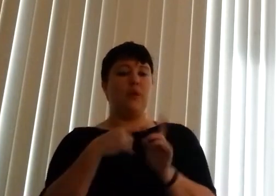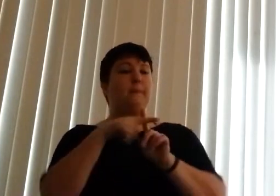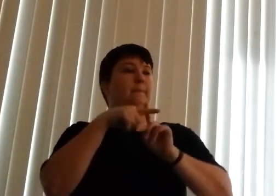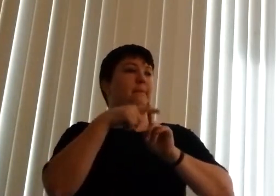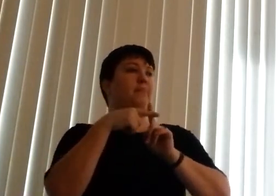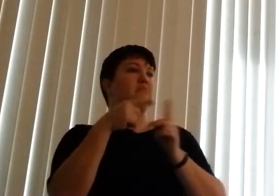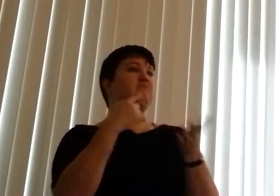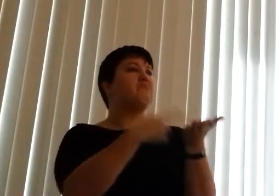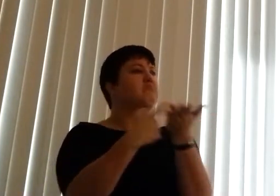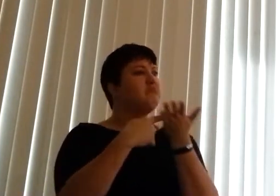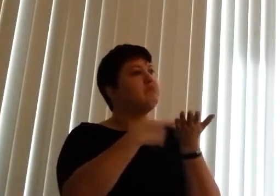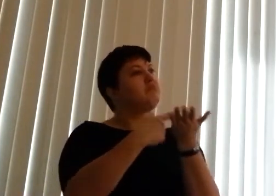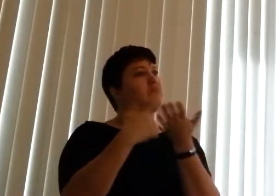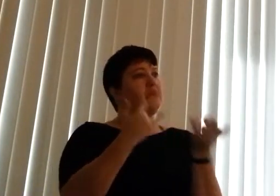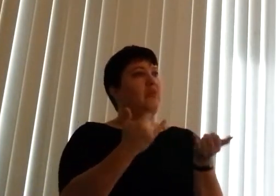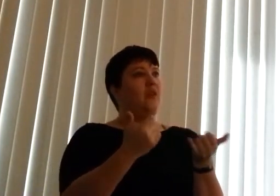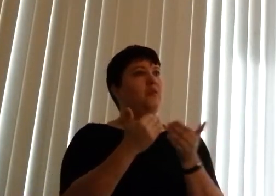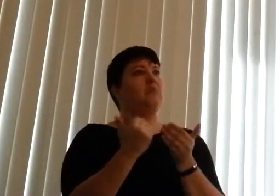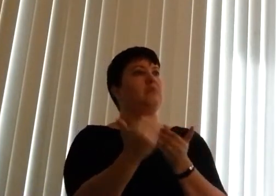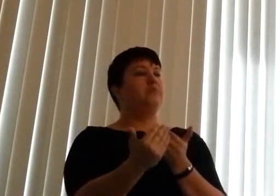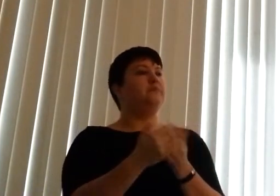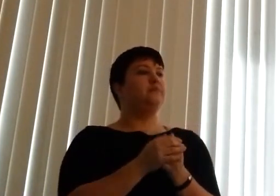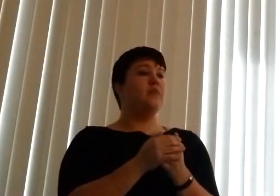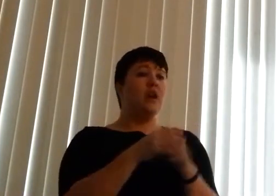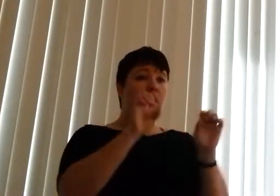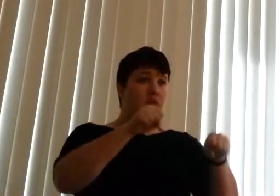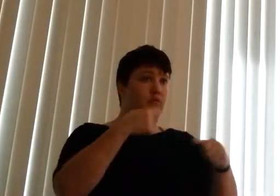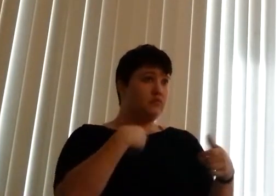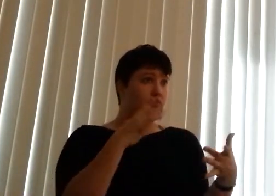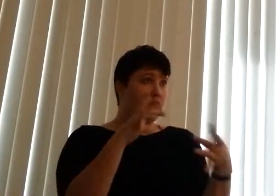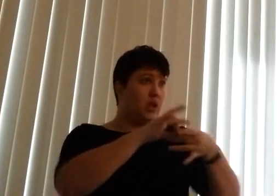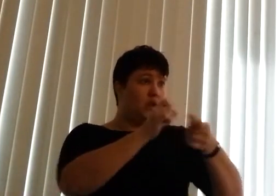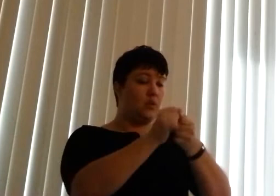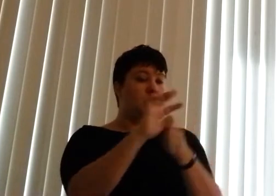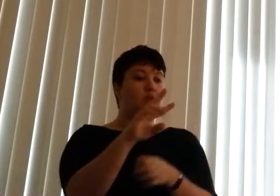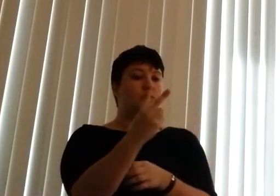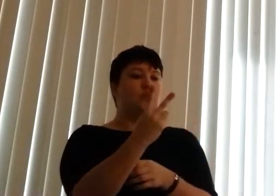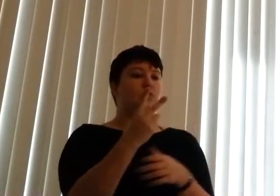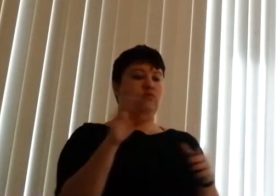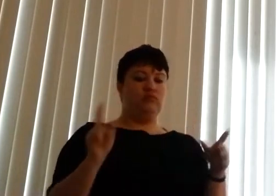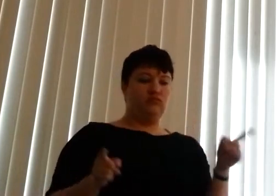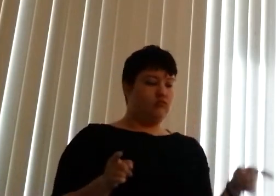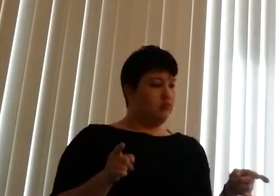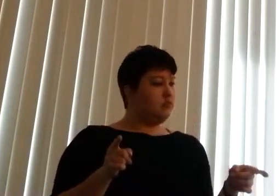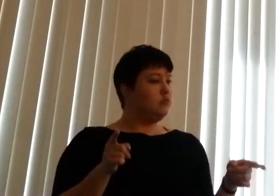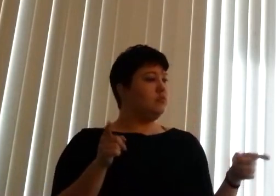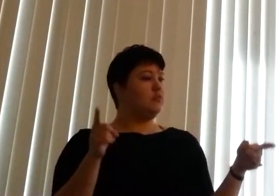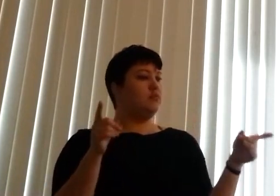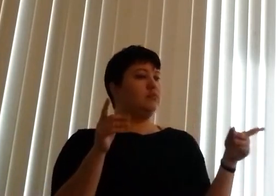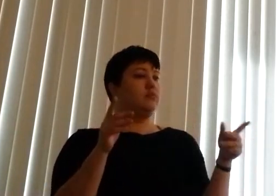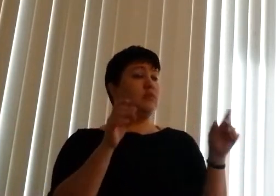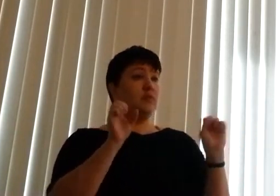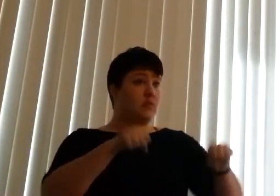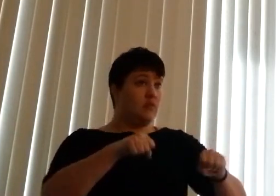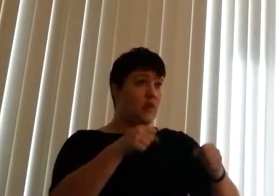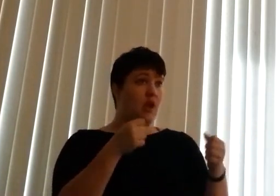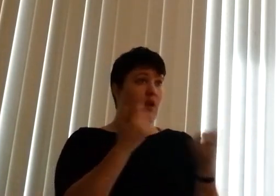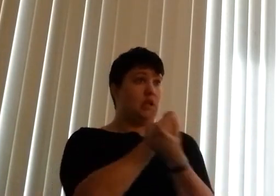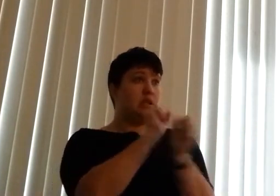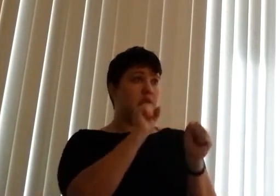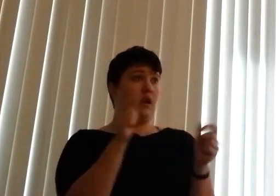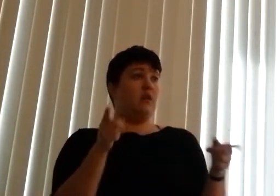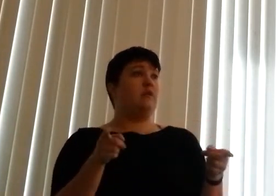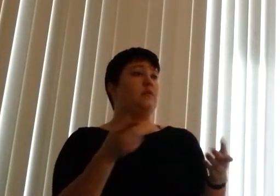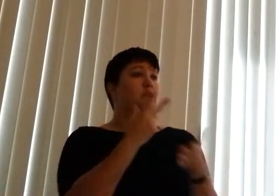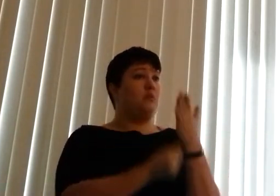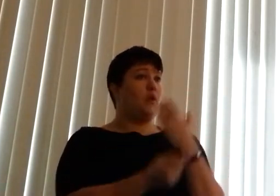Can we find grounds for holding that giving the 2 equal chances in the paraplegia case and saving the one with greater life expectancy in